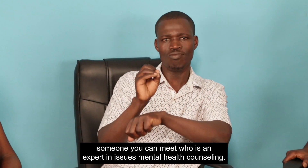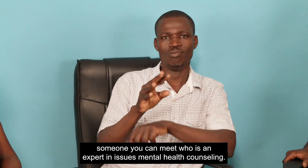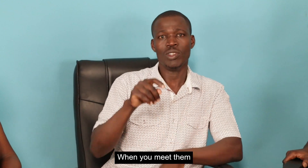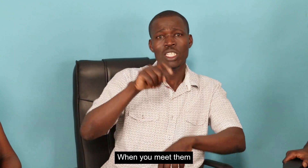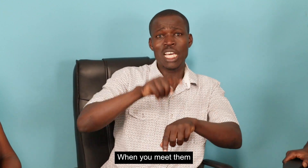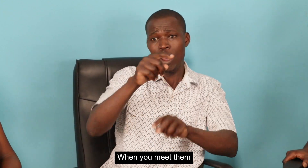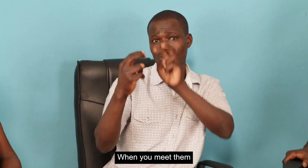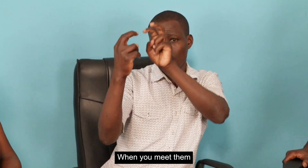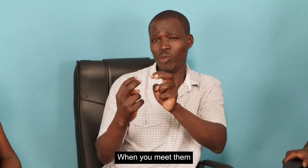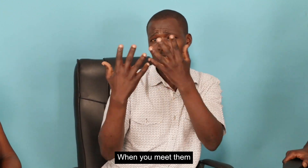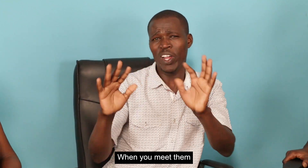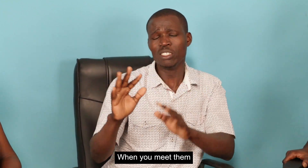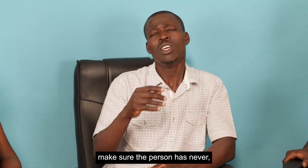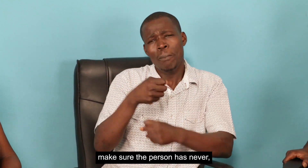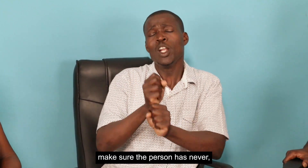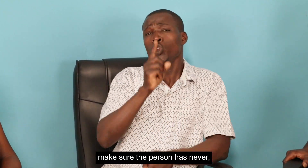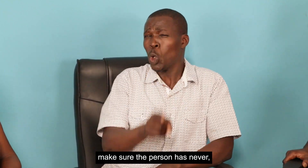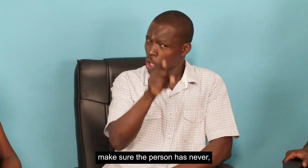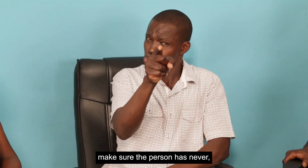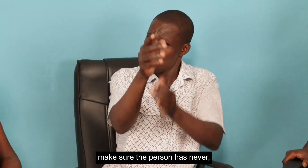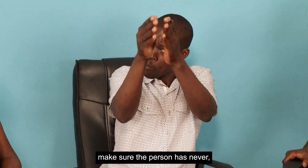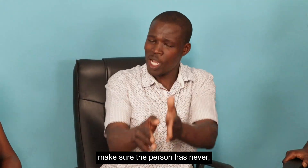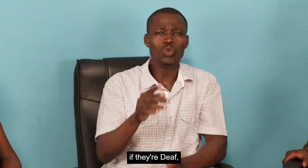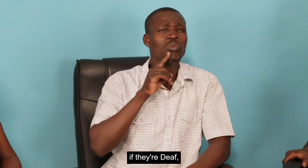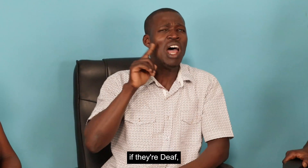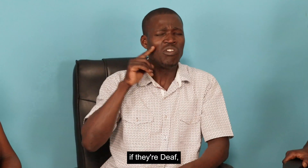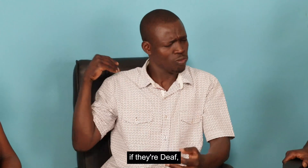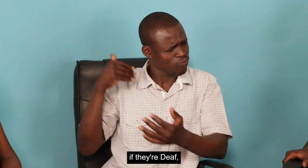who is an expert on mental health. Sit with them and make sure